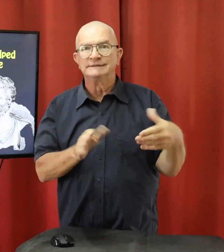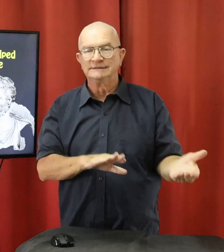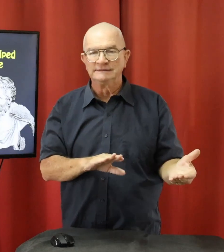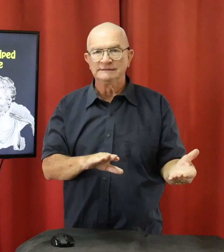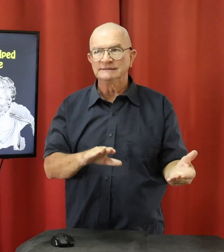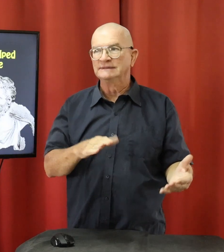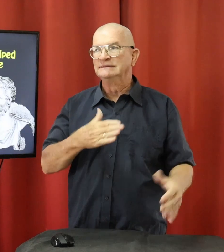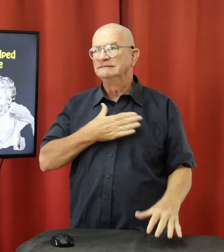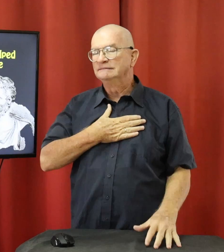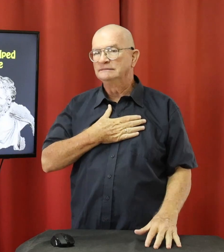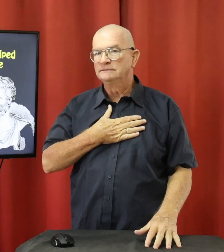would die.